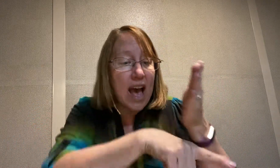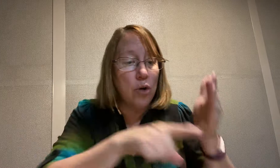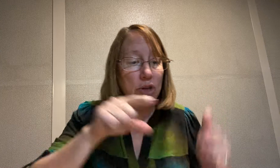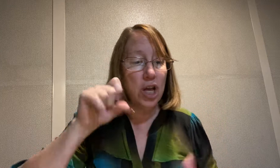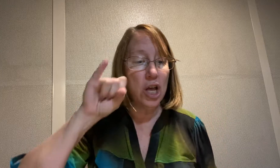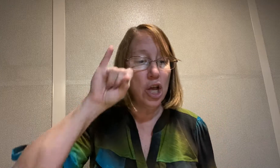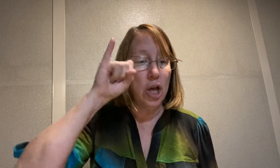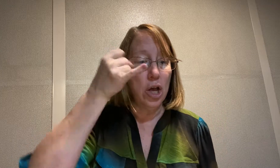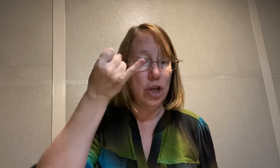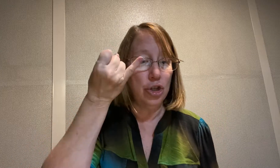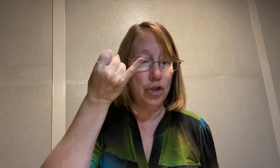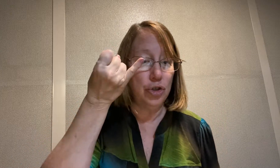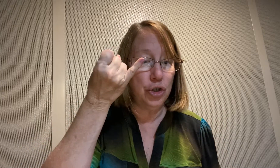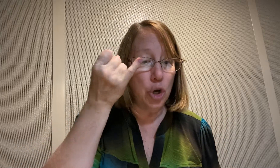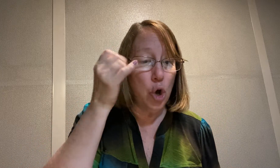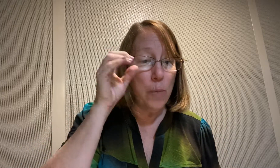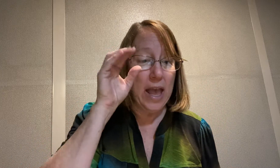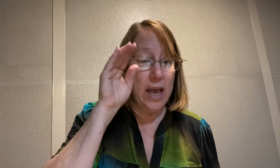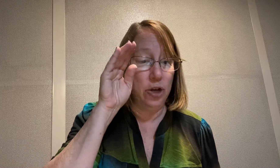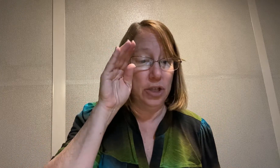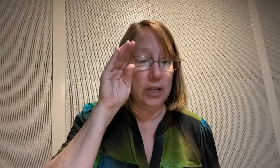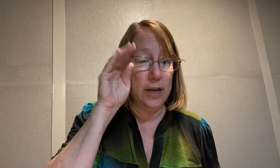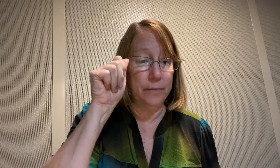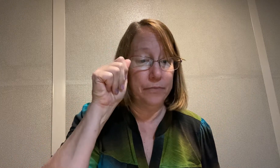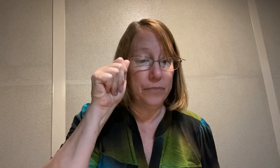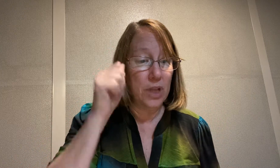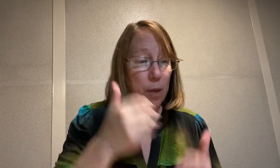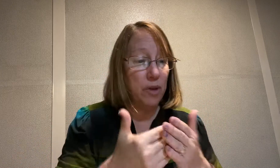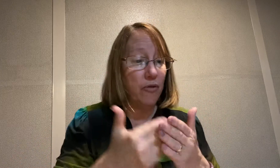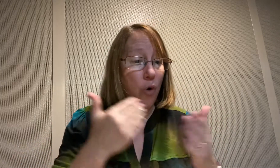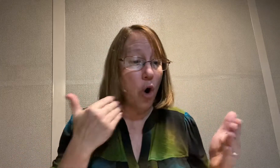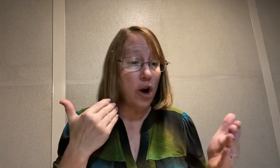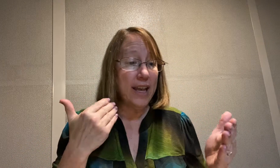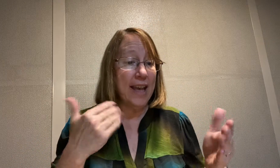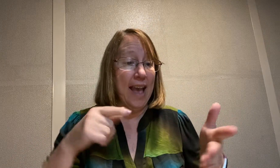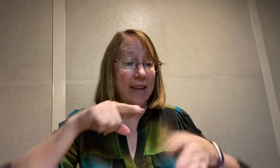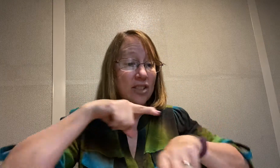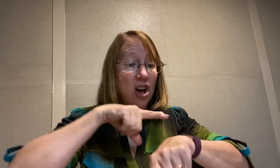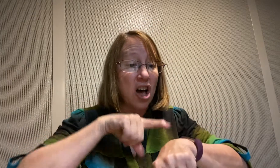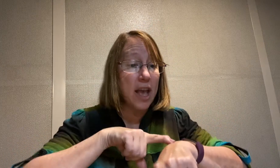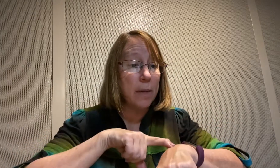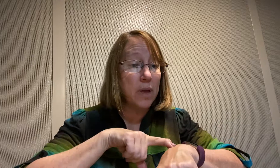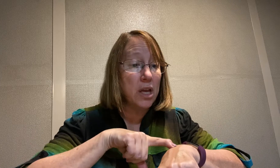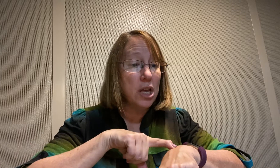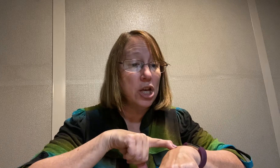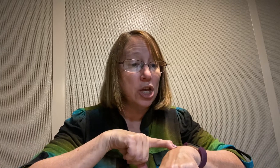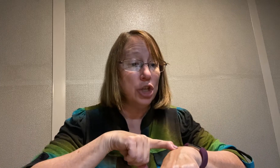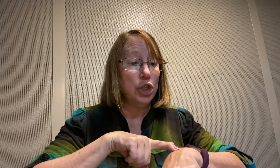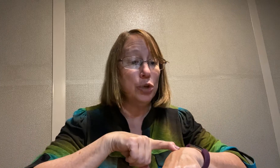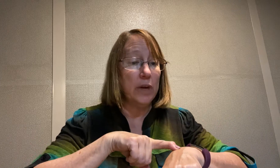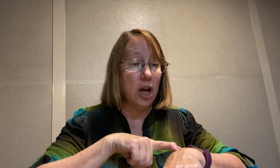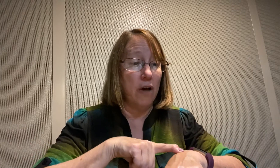down Job Anderson before he had time to recover.